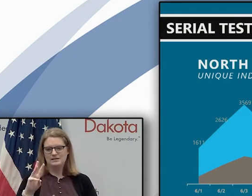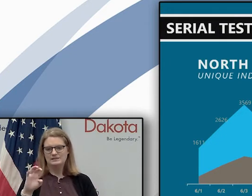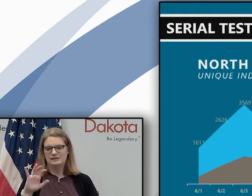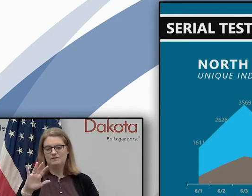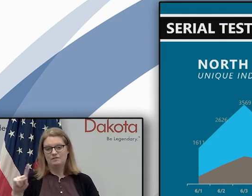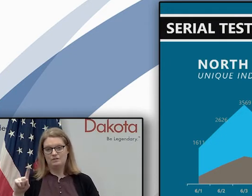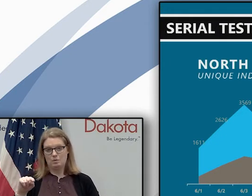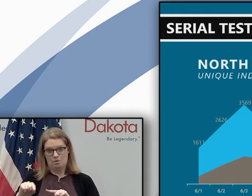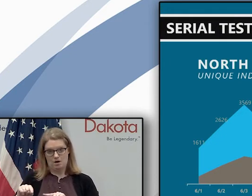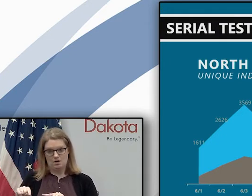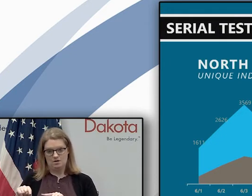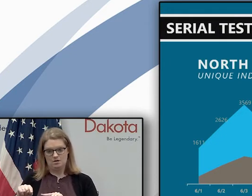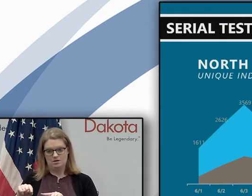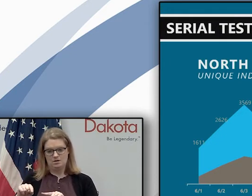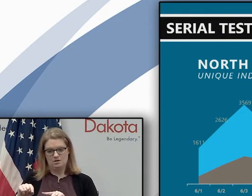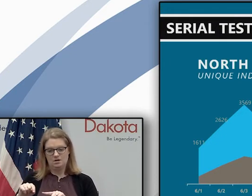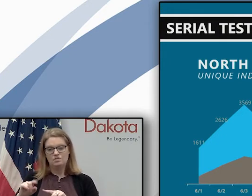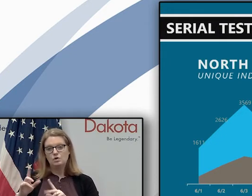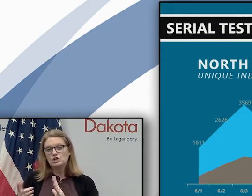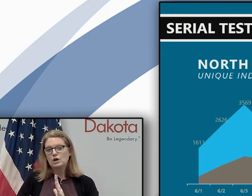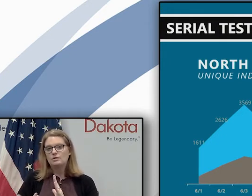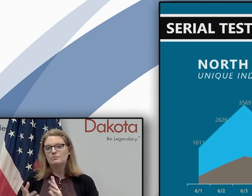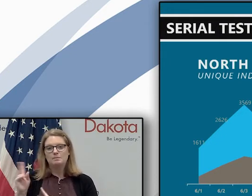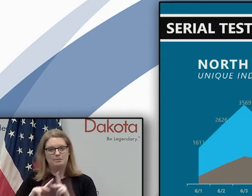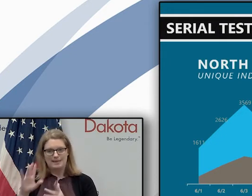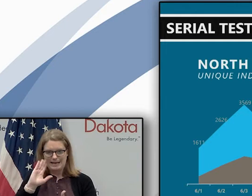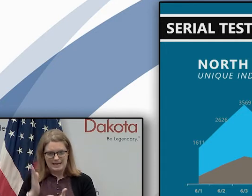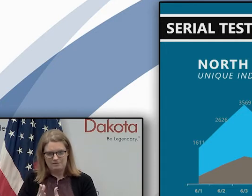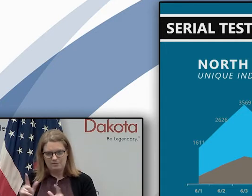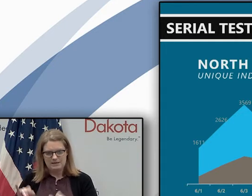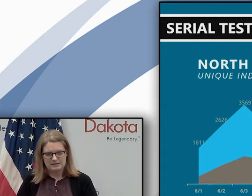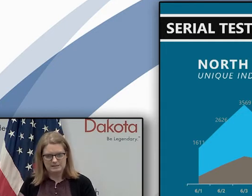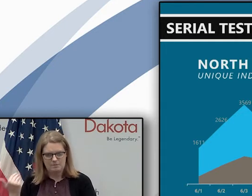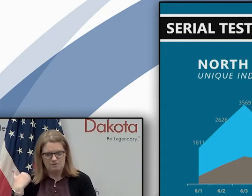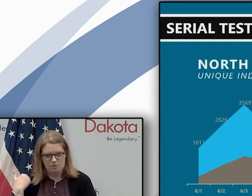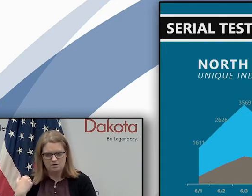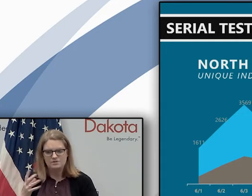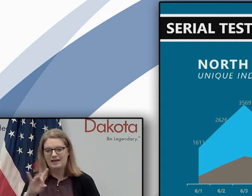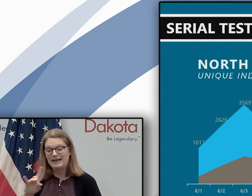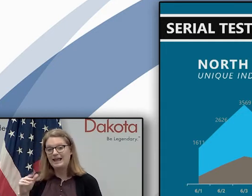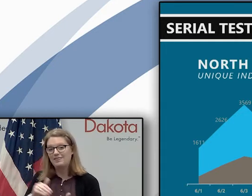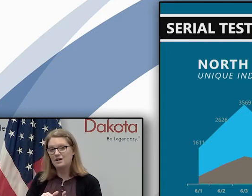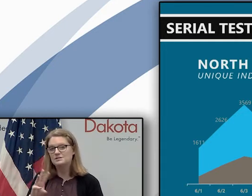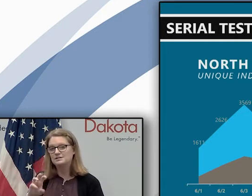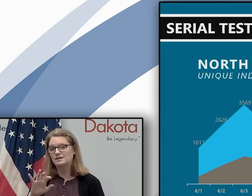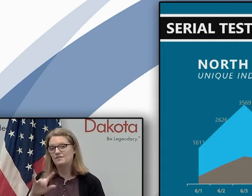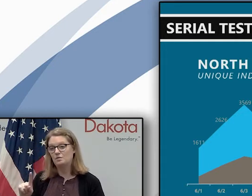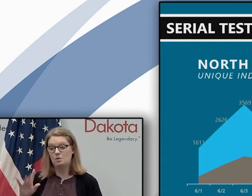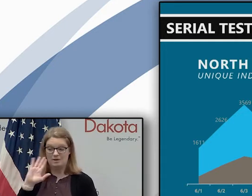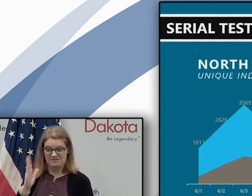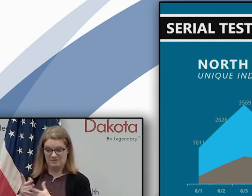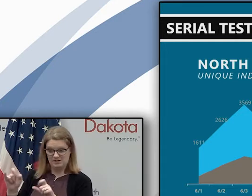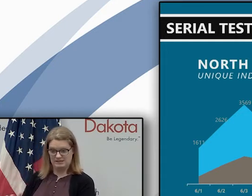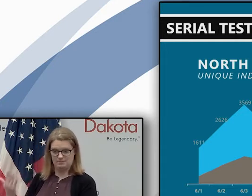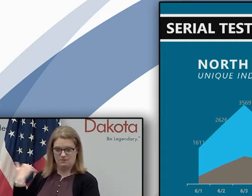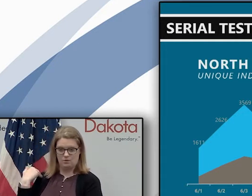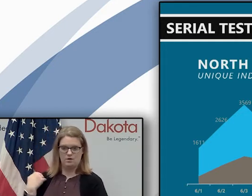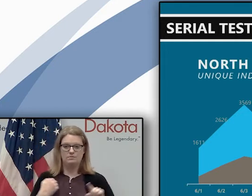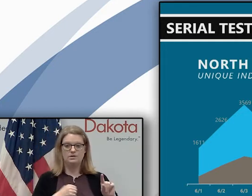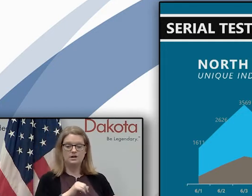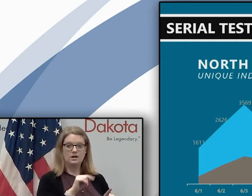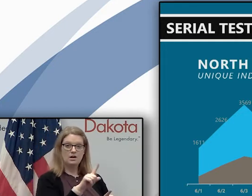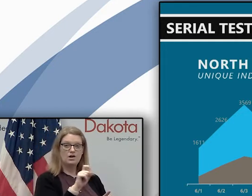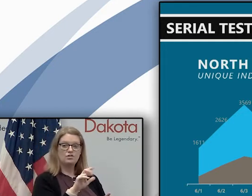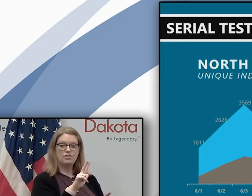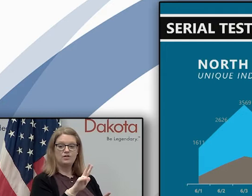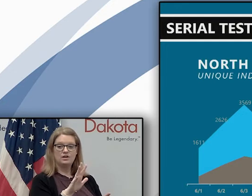88,651 of those are unique North Dakotans that we have tested. But again,